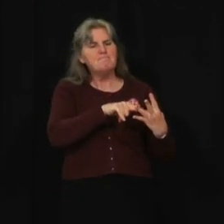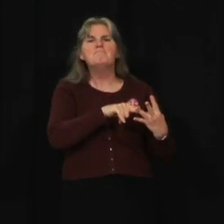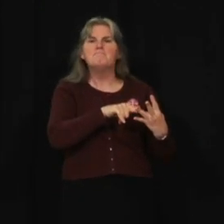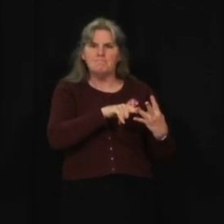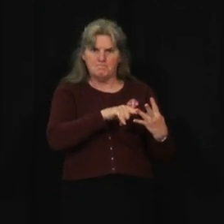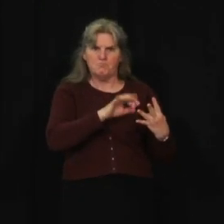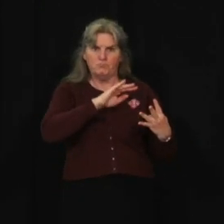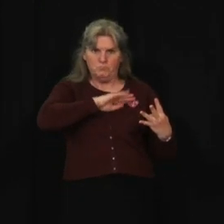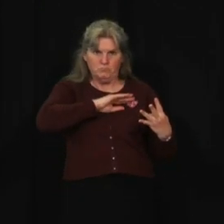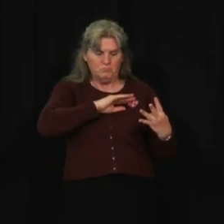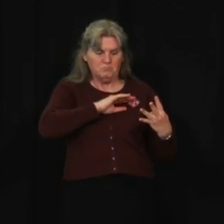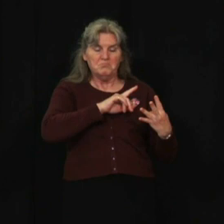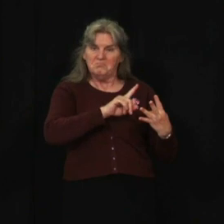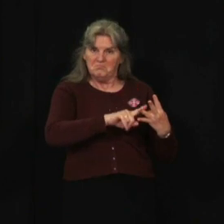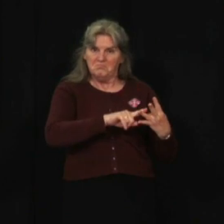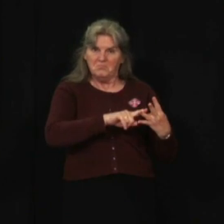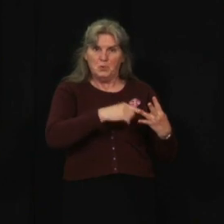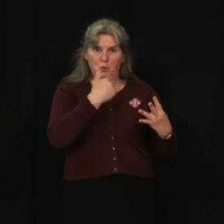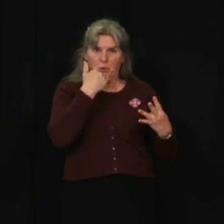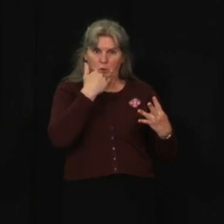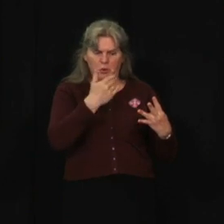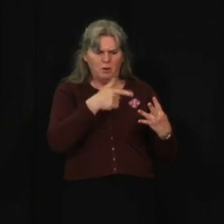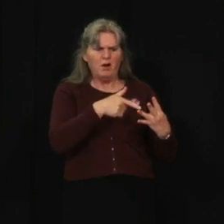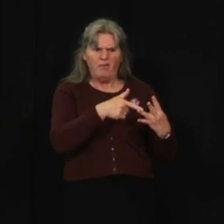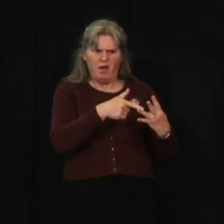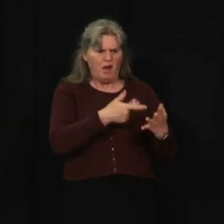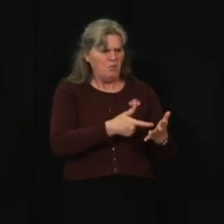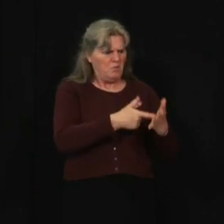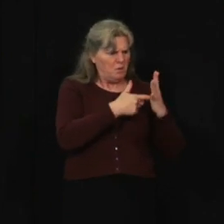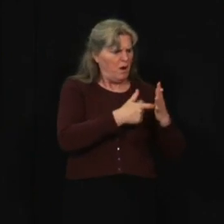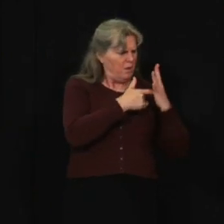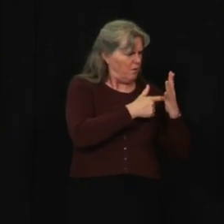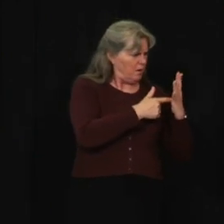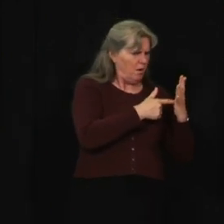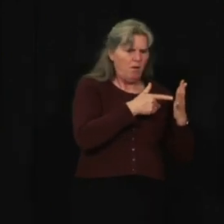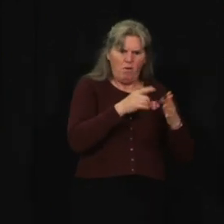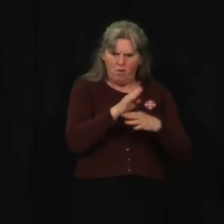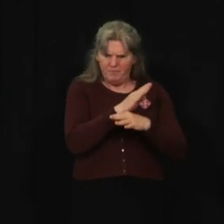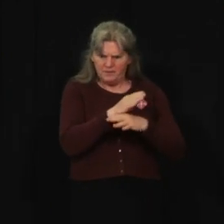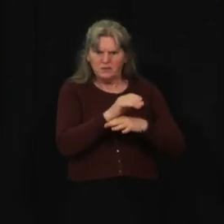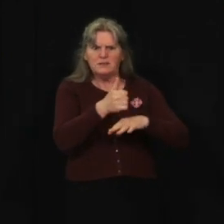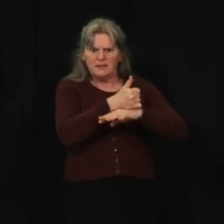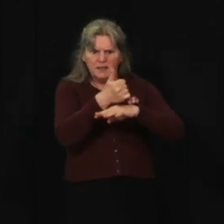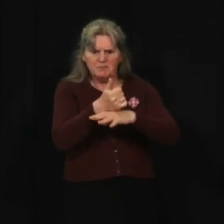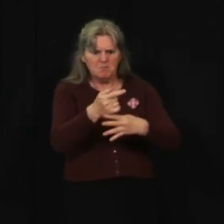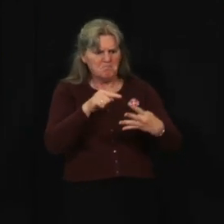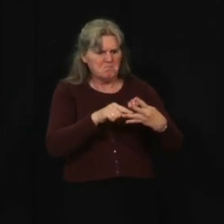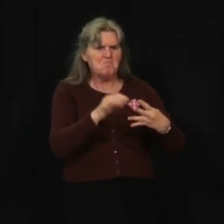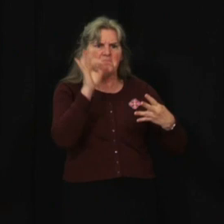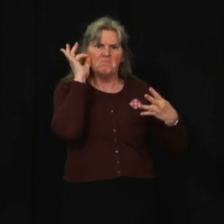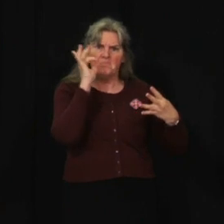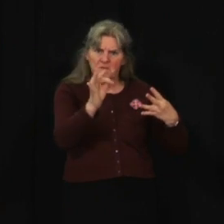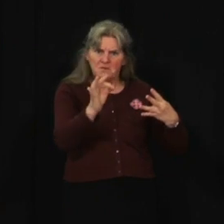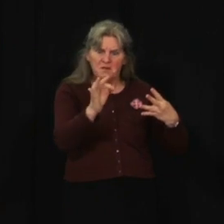complied with in the plan, that the plan reflects what is needed in the guideline, we